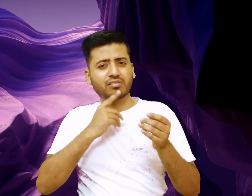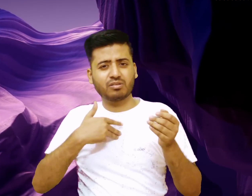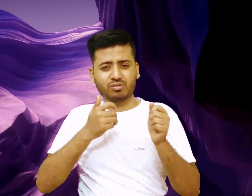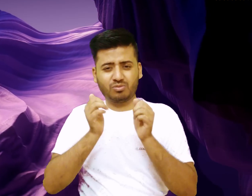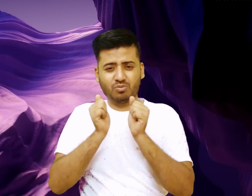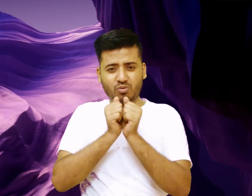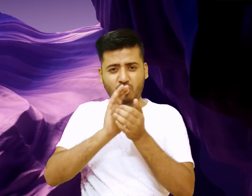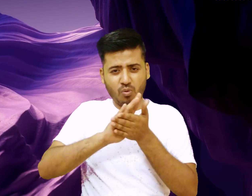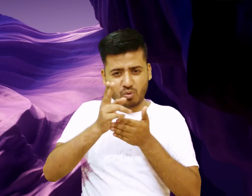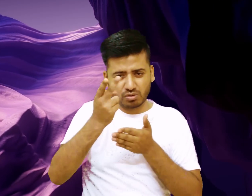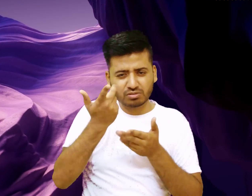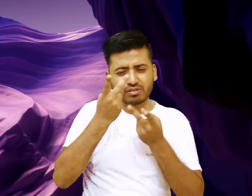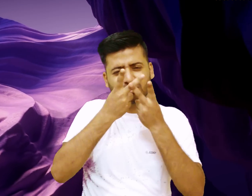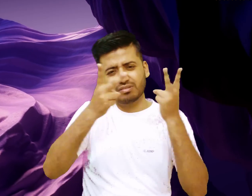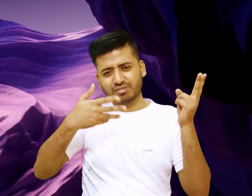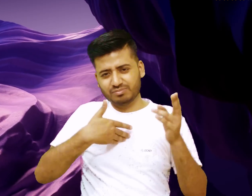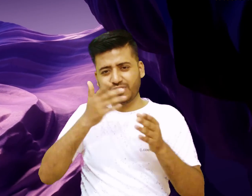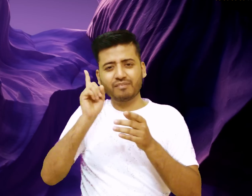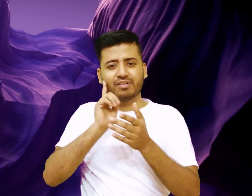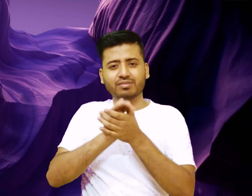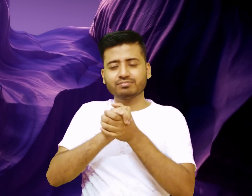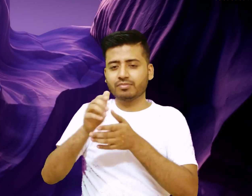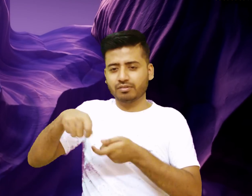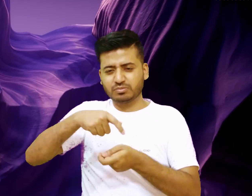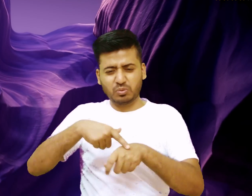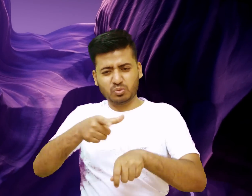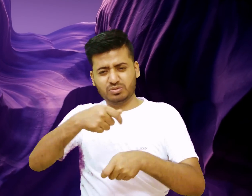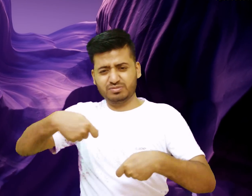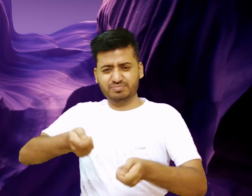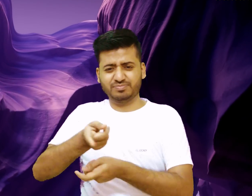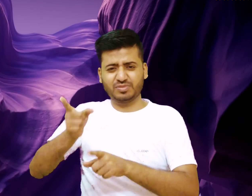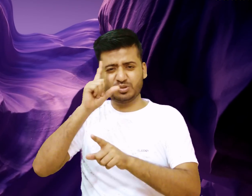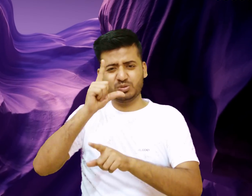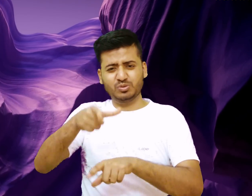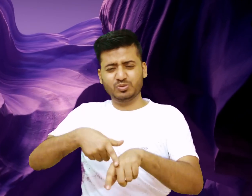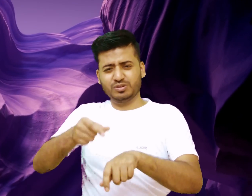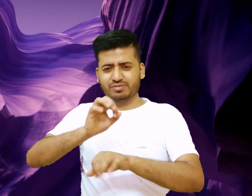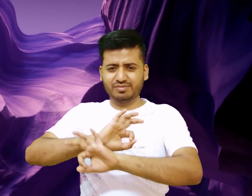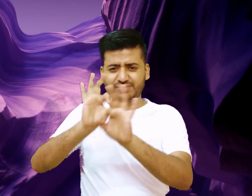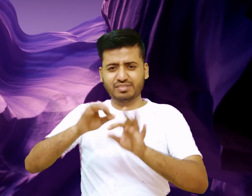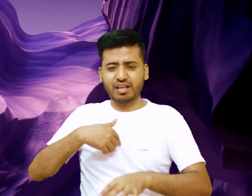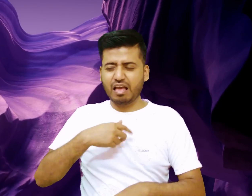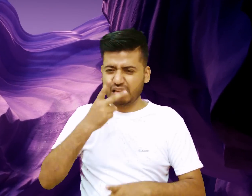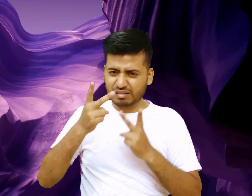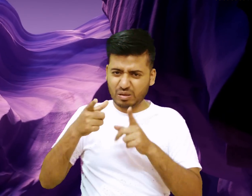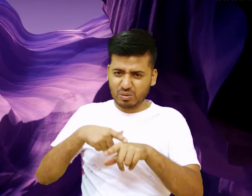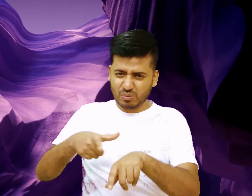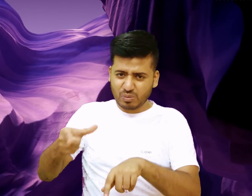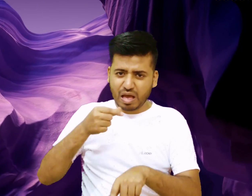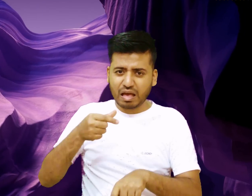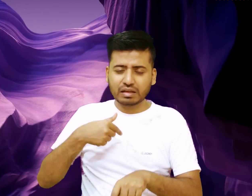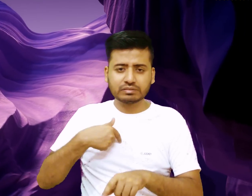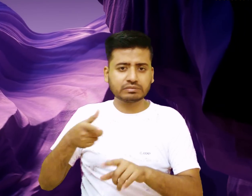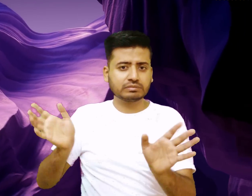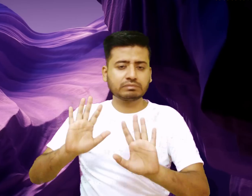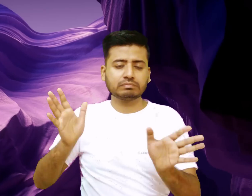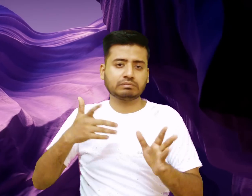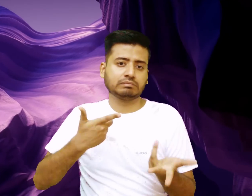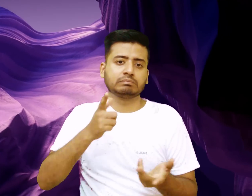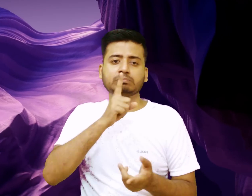guidelines. Proper cooking. Ensure the rice reaches a high temperature during cooking. Cooling and storage. Cool the cooked rice